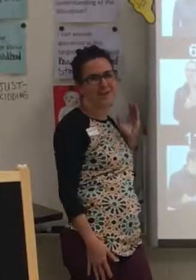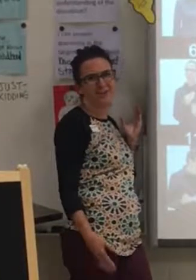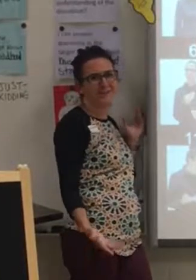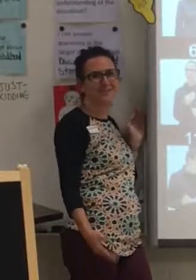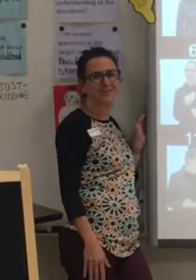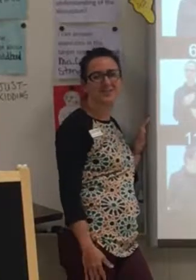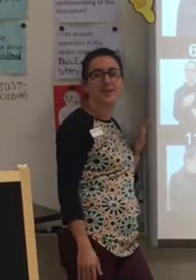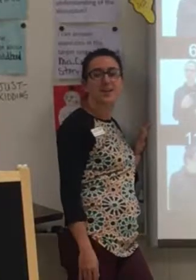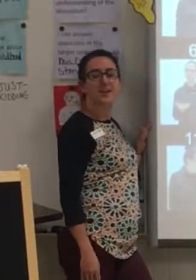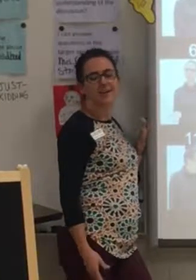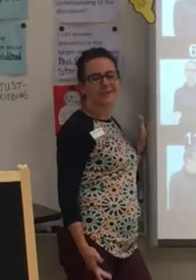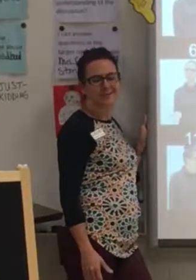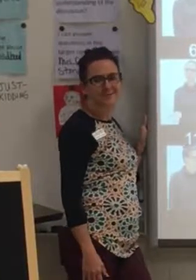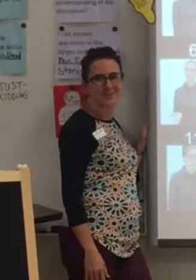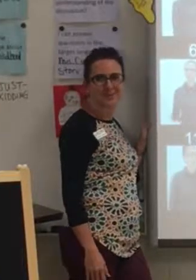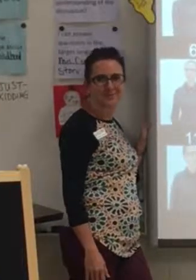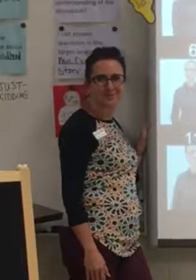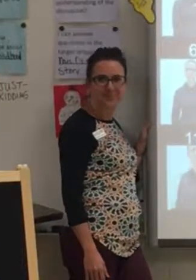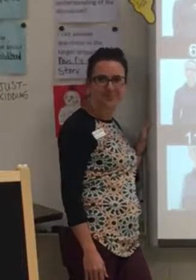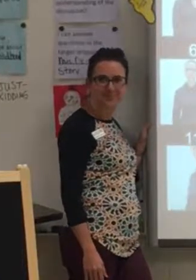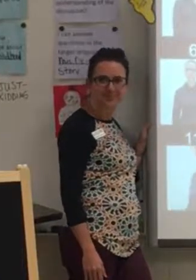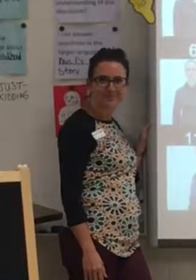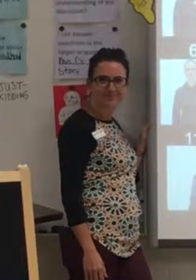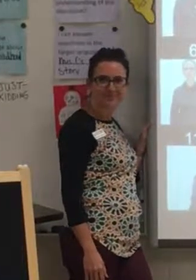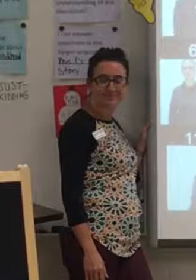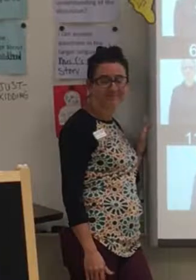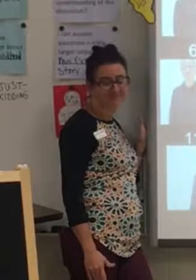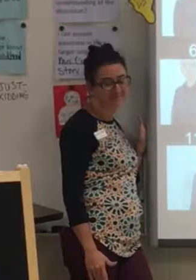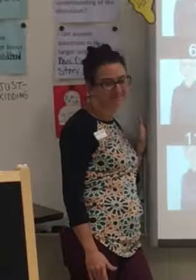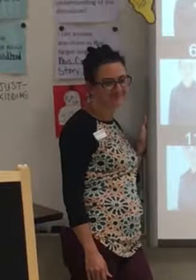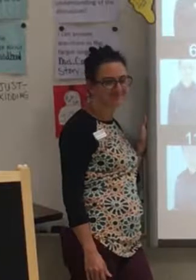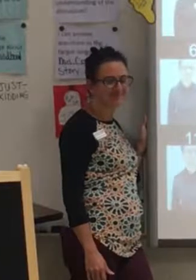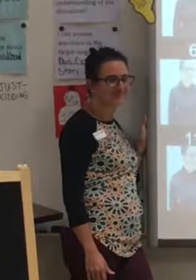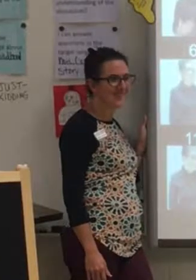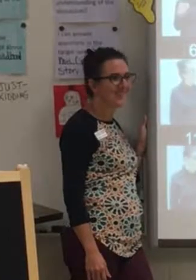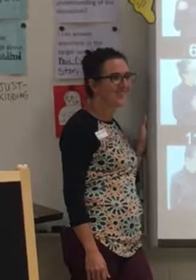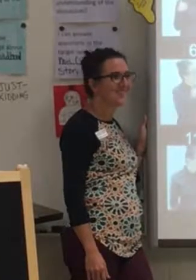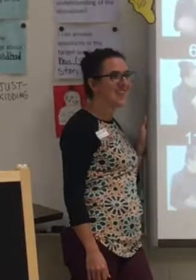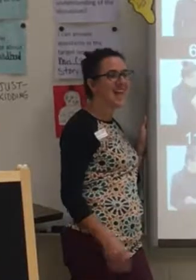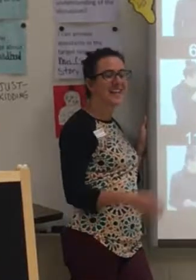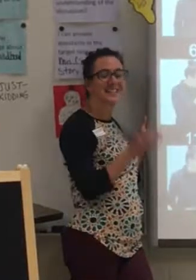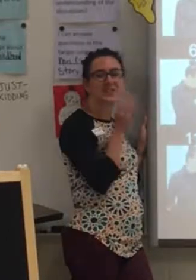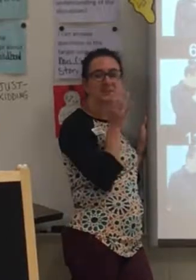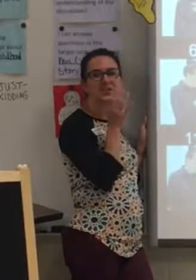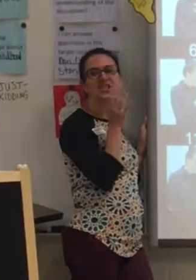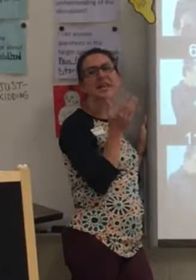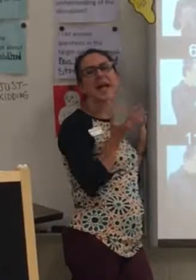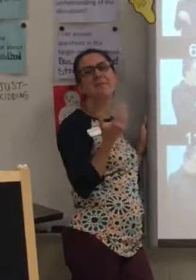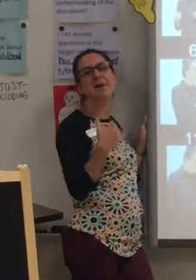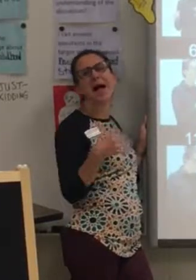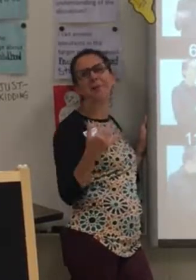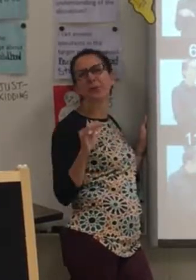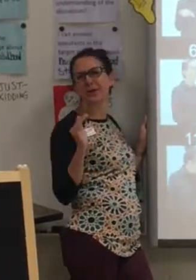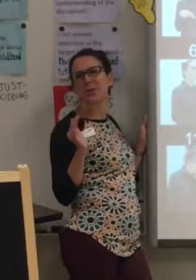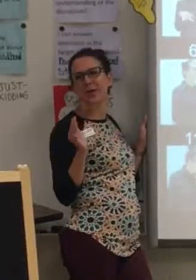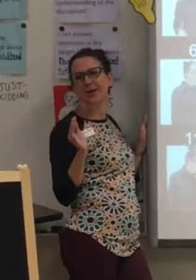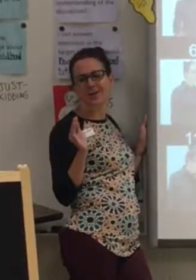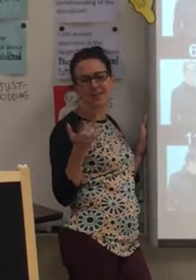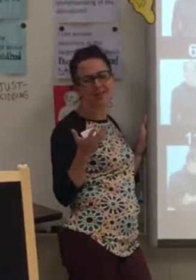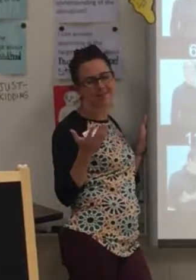know. You could've went out the window. A 5-year-old. I mean, you had a I back guess door. it, but she came back pretty quickly. I don't wanna know